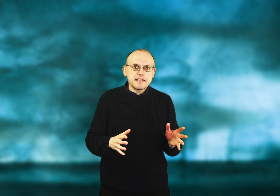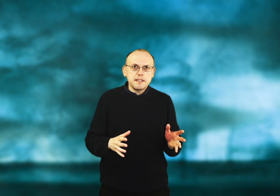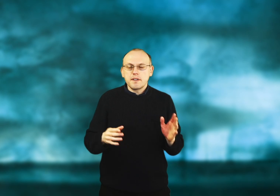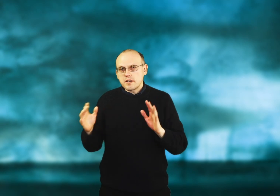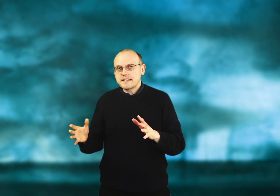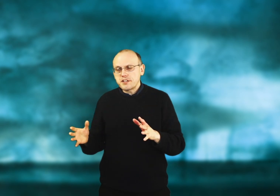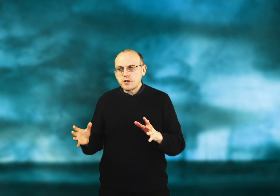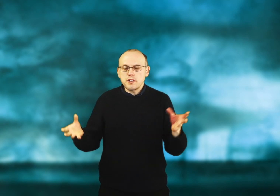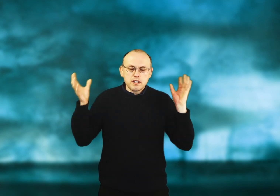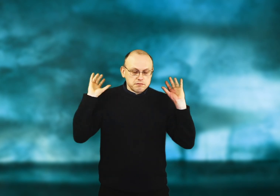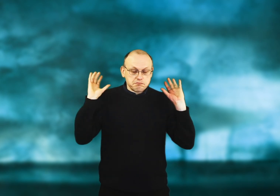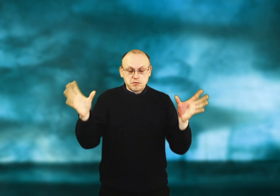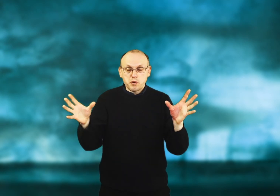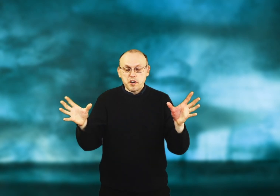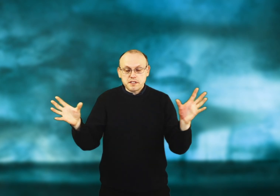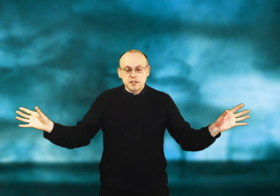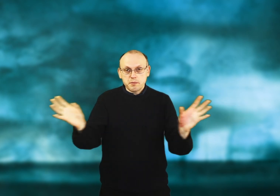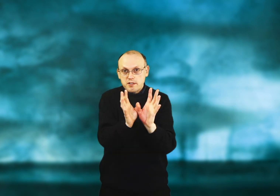Non-restrictive, non-essential, two words to mean the same thing.